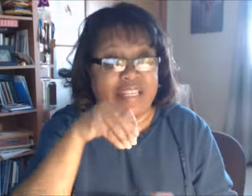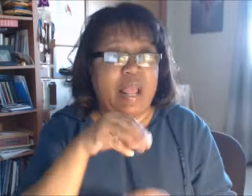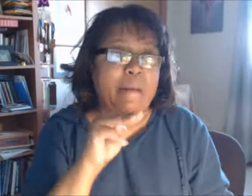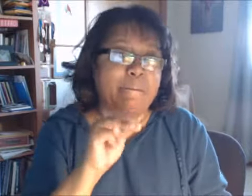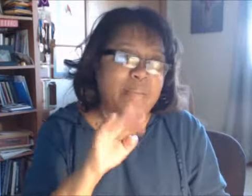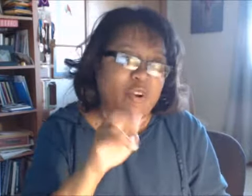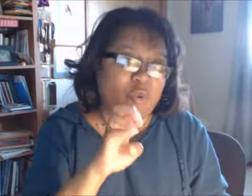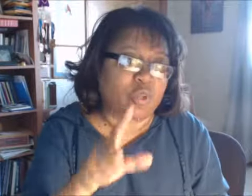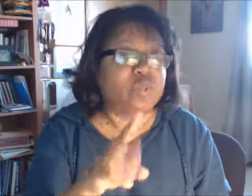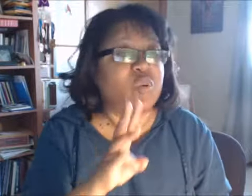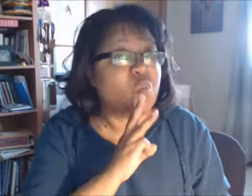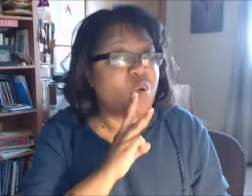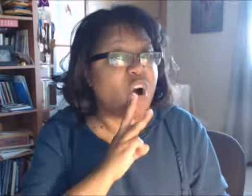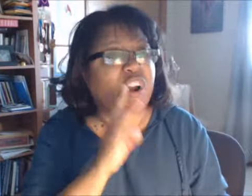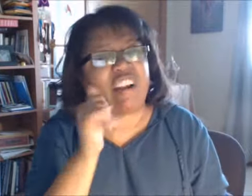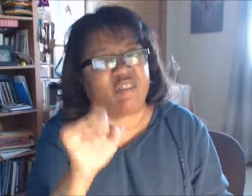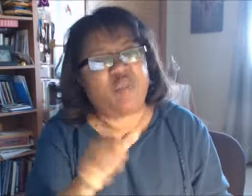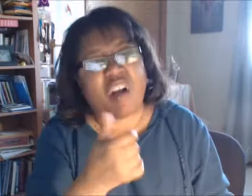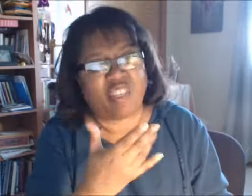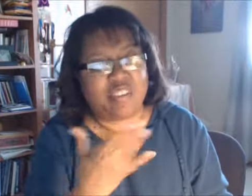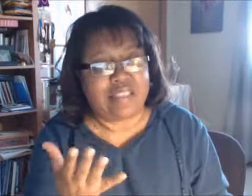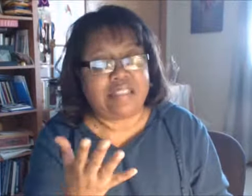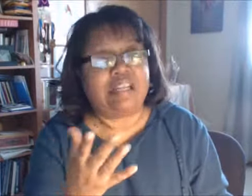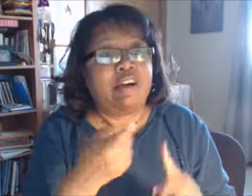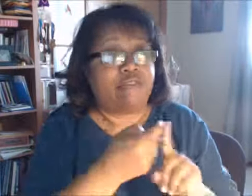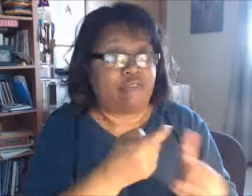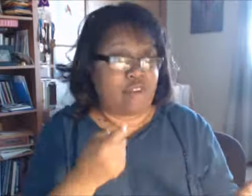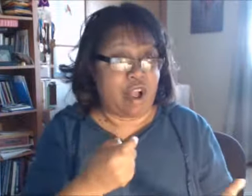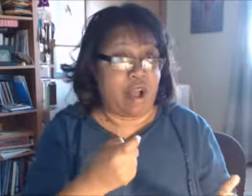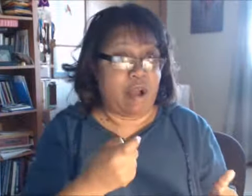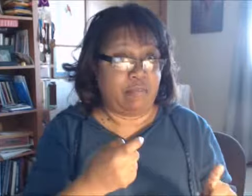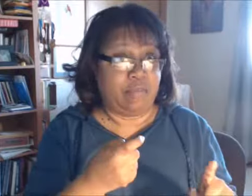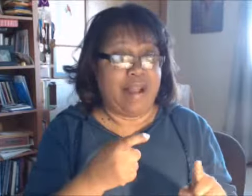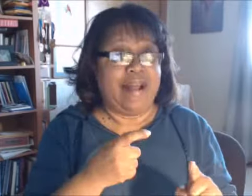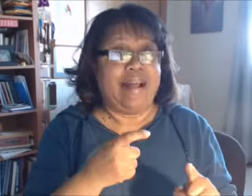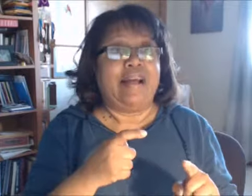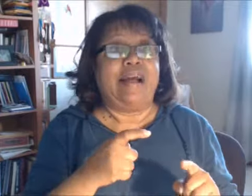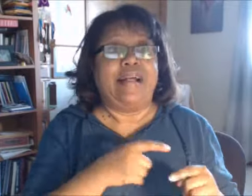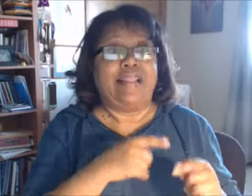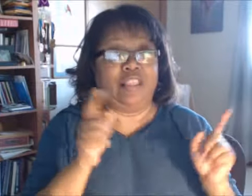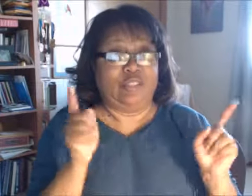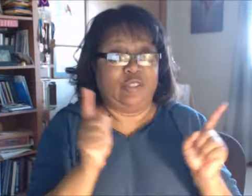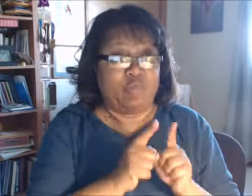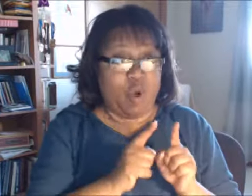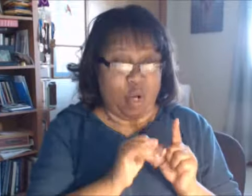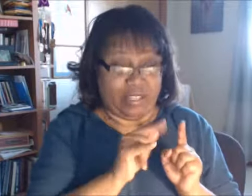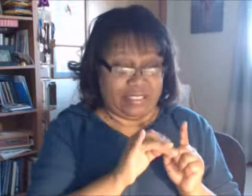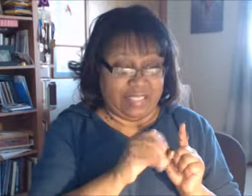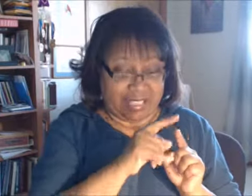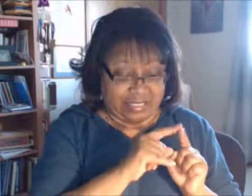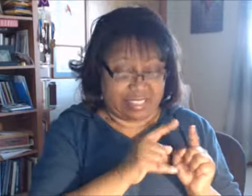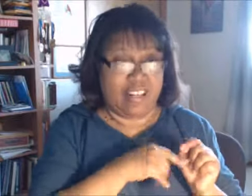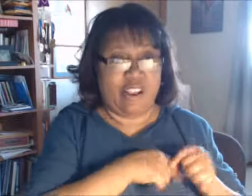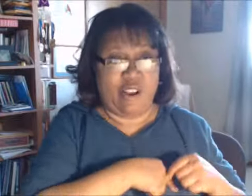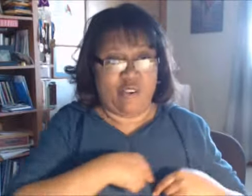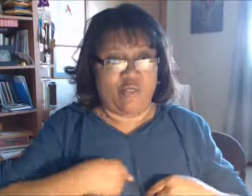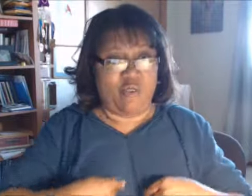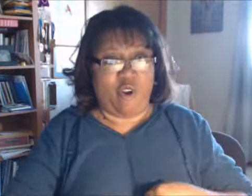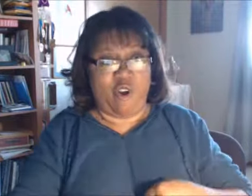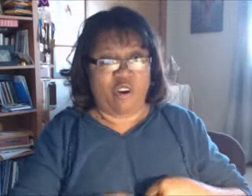and water, and a few other things from the alimentary canal or from this tube actually across a few layers of tissues